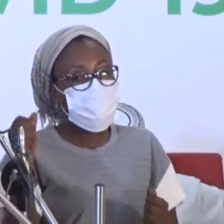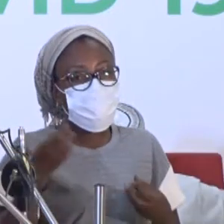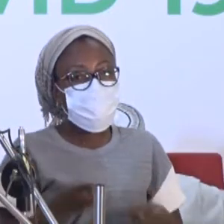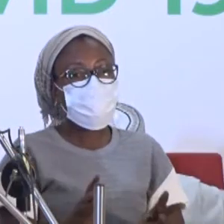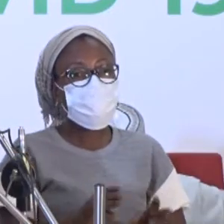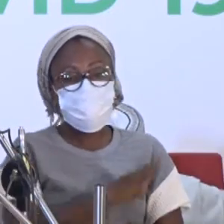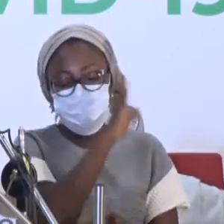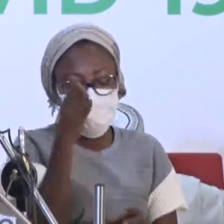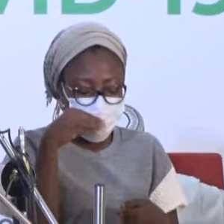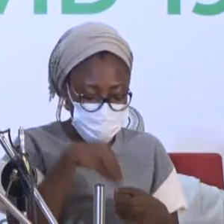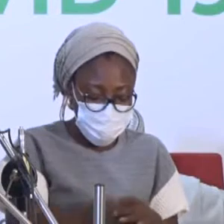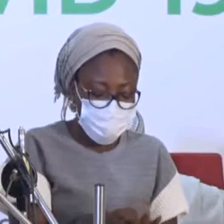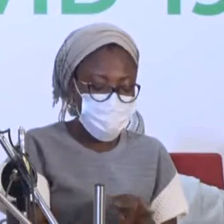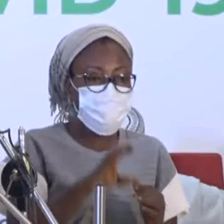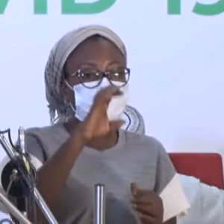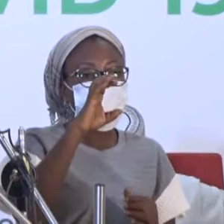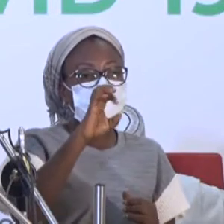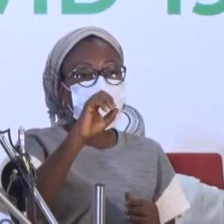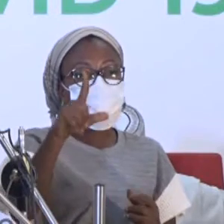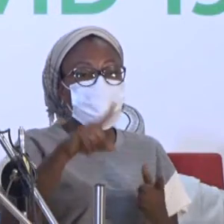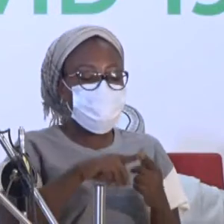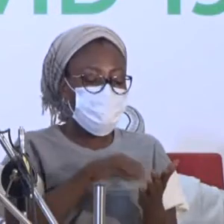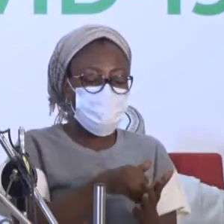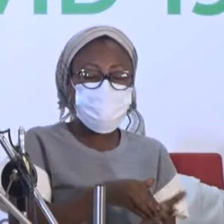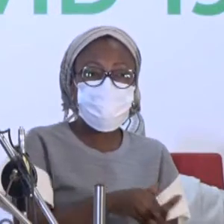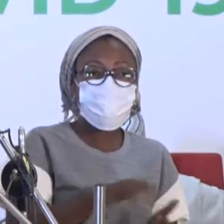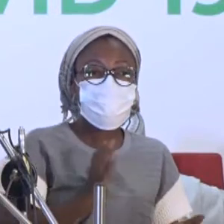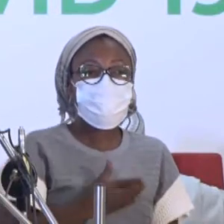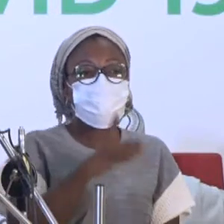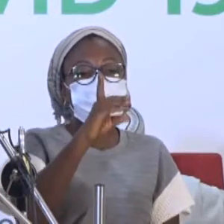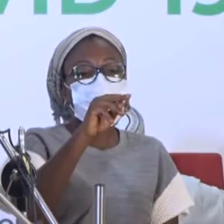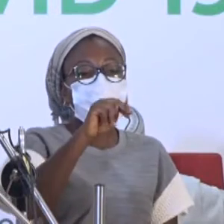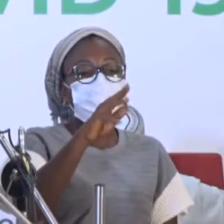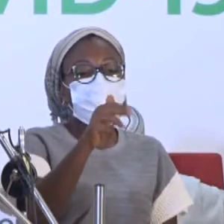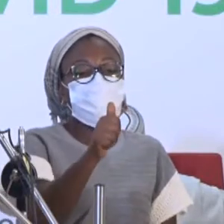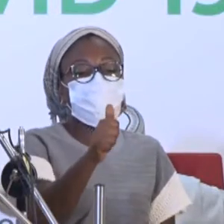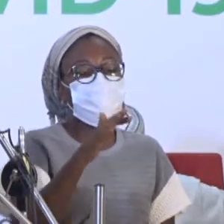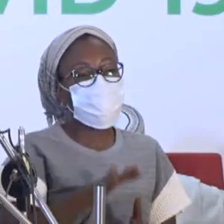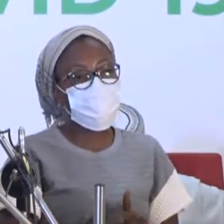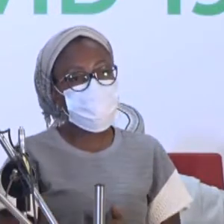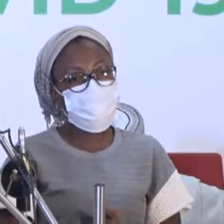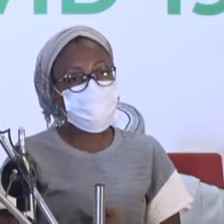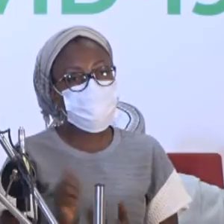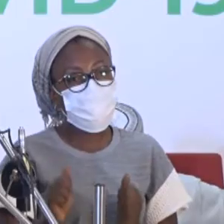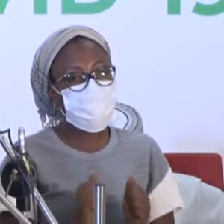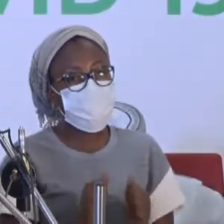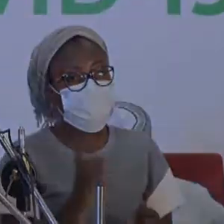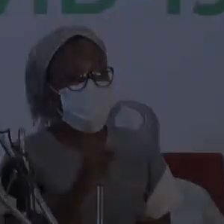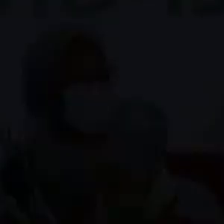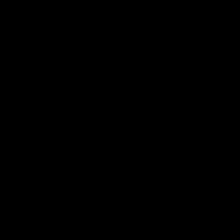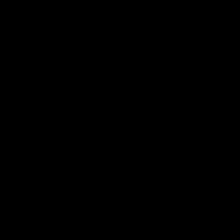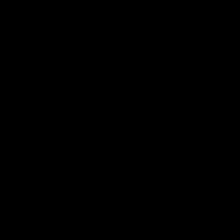the nucleus of the cell, which is where our DNA, that is the genetic material, is located.